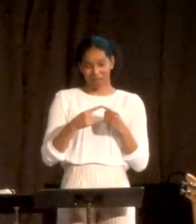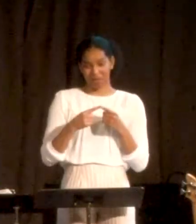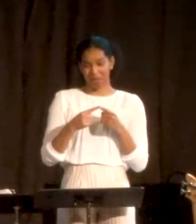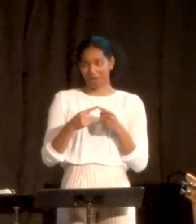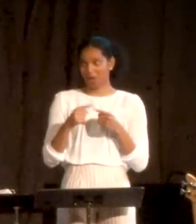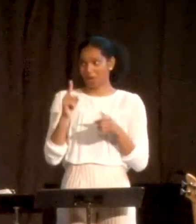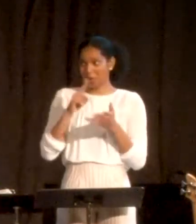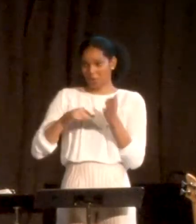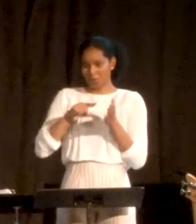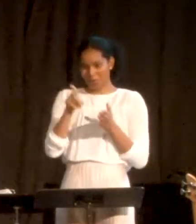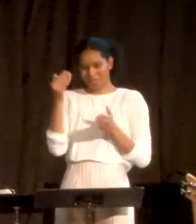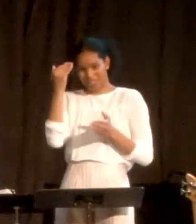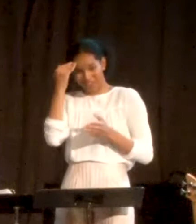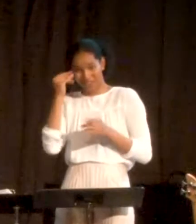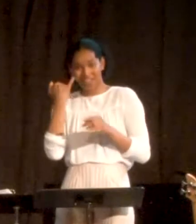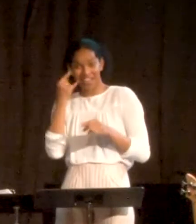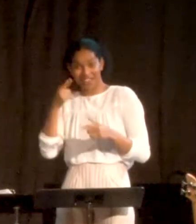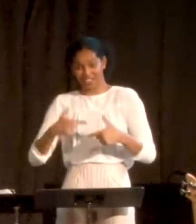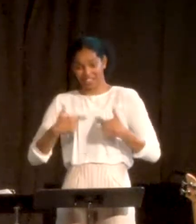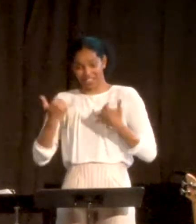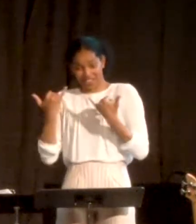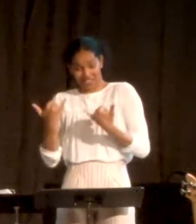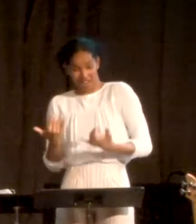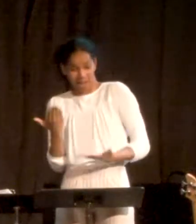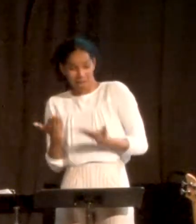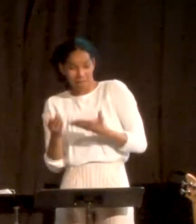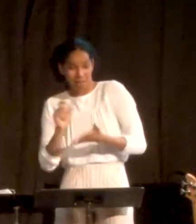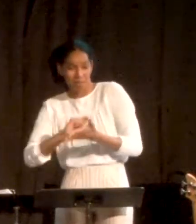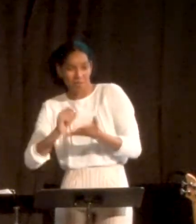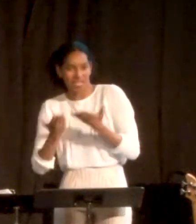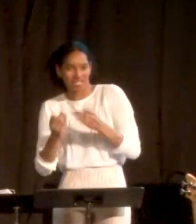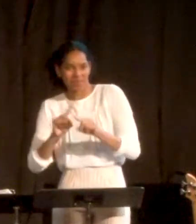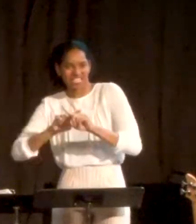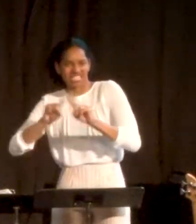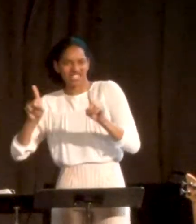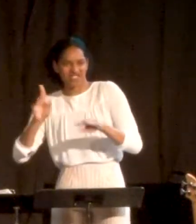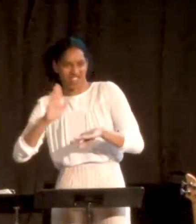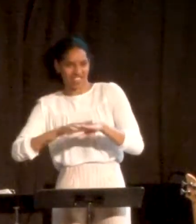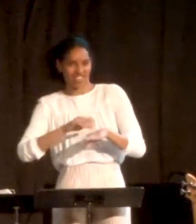have written a very different work than Luke did.